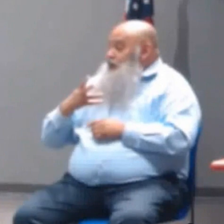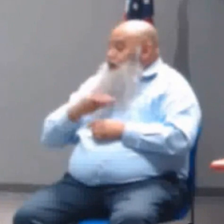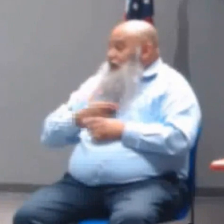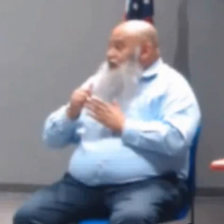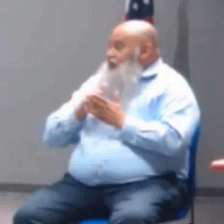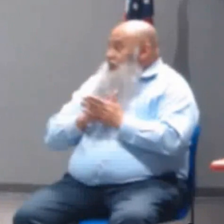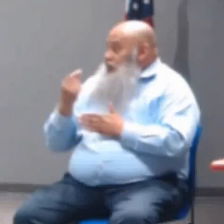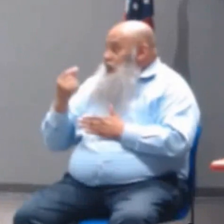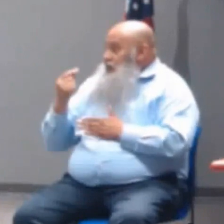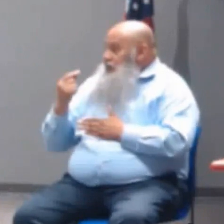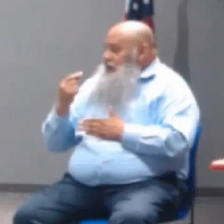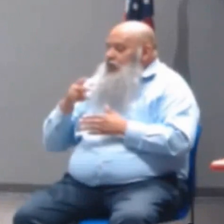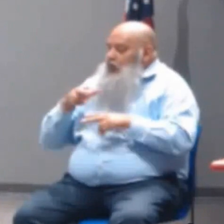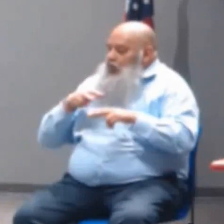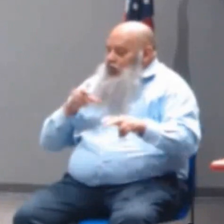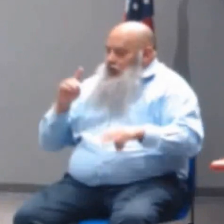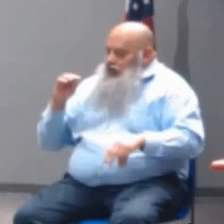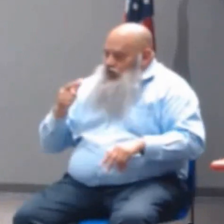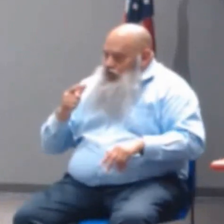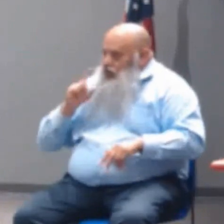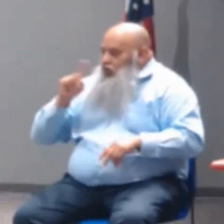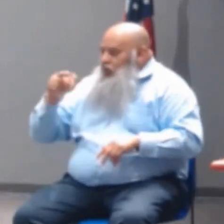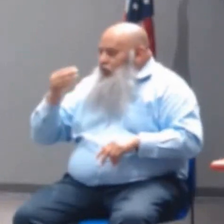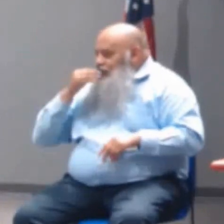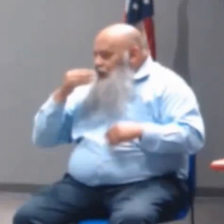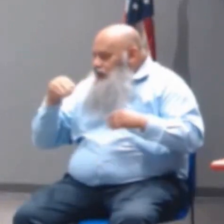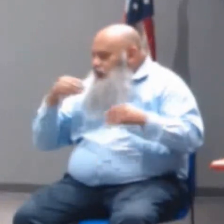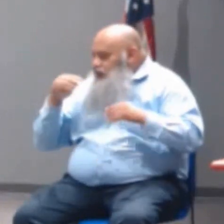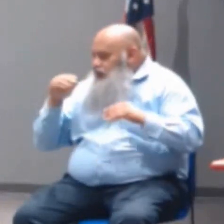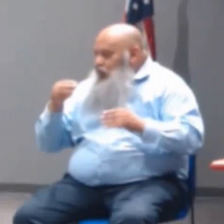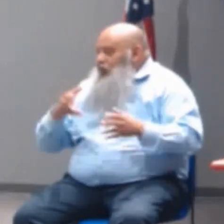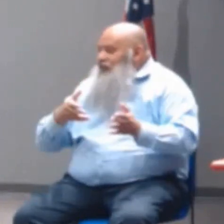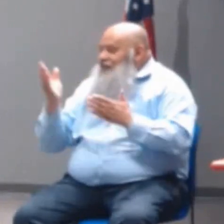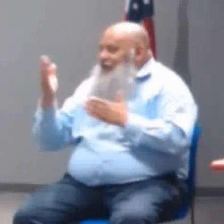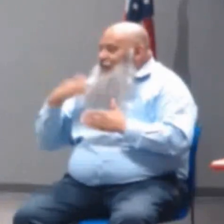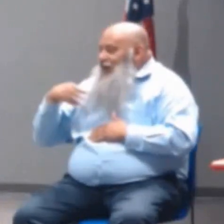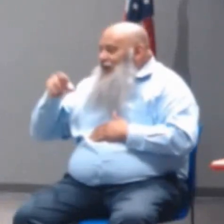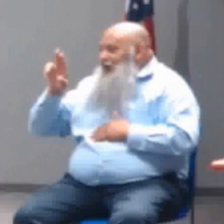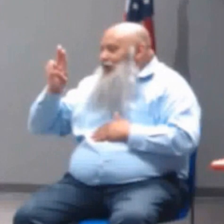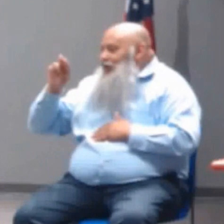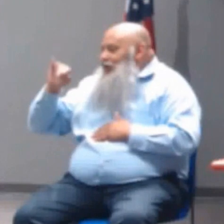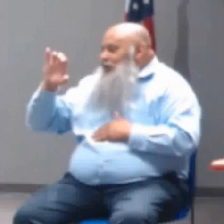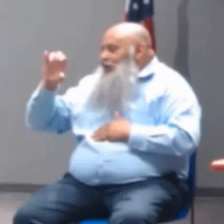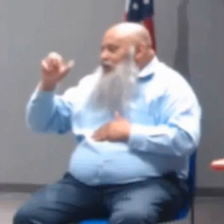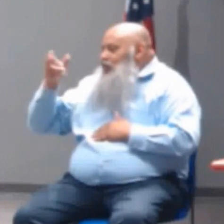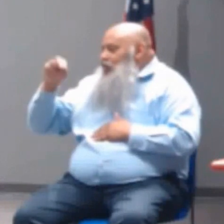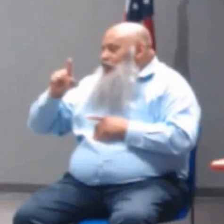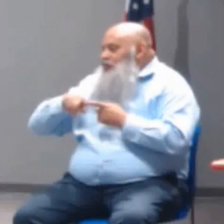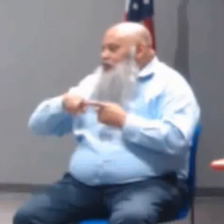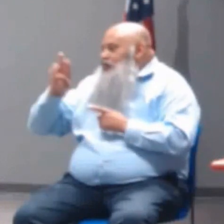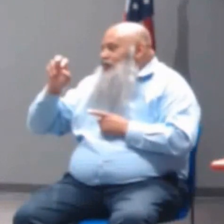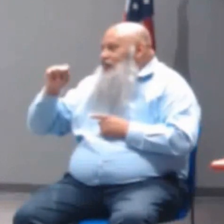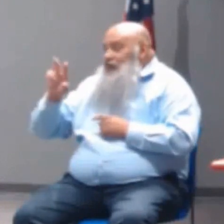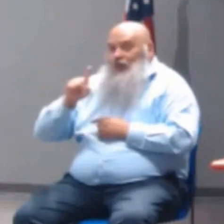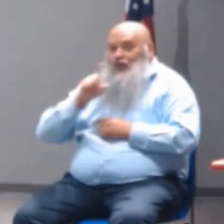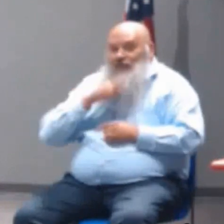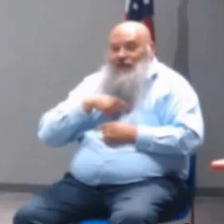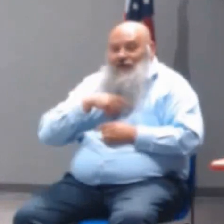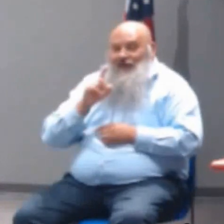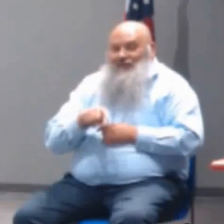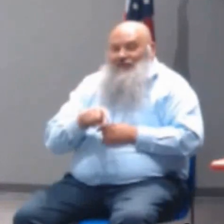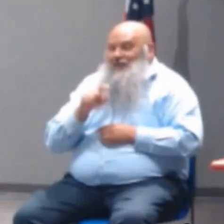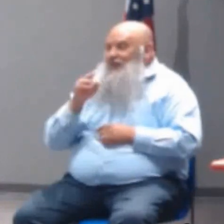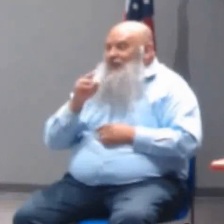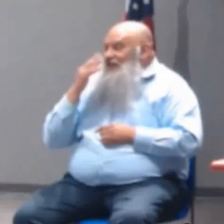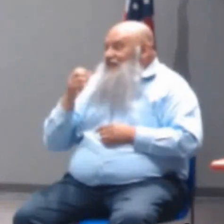the grocery store, going to work, taking my unicorn to the vet. No, seriously, I have to.